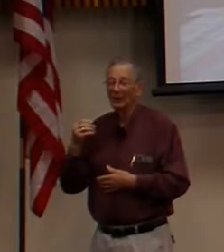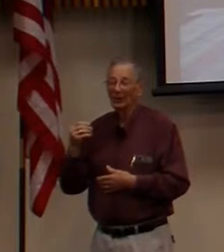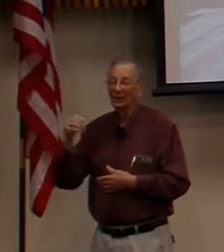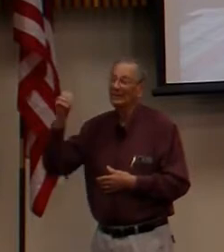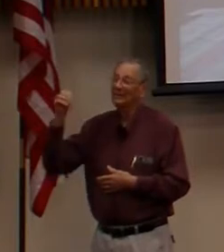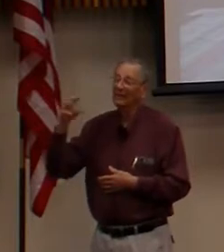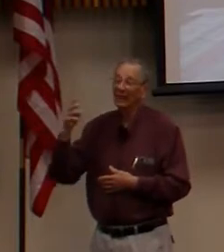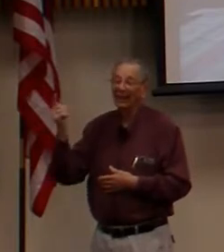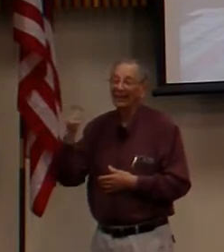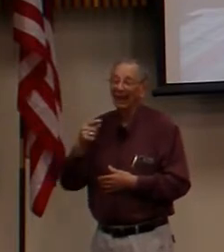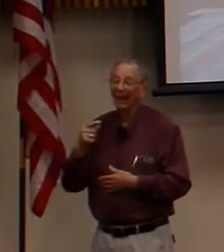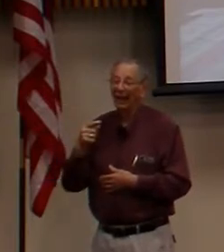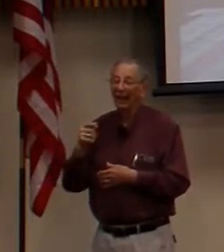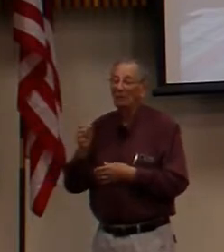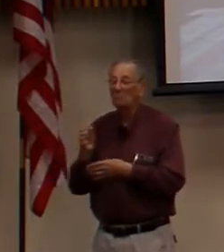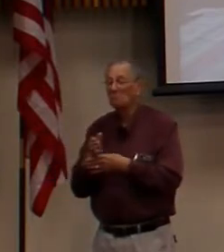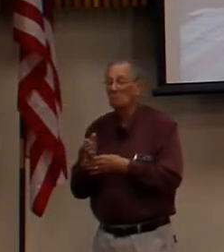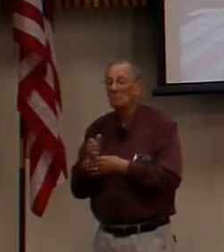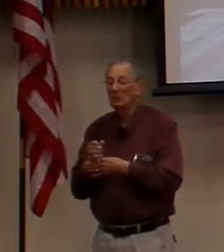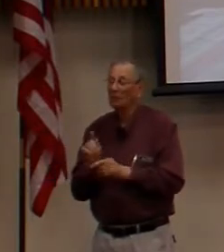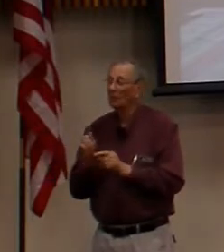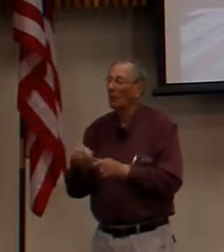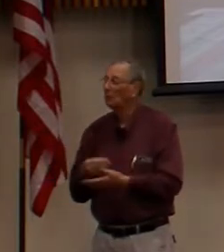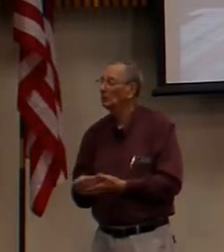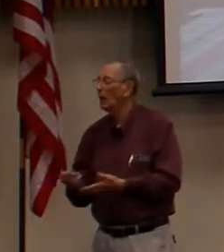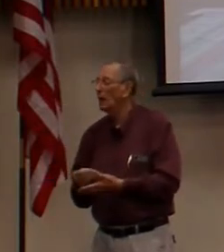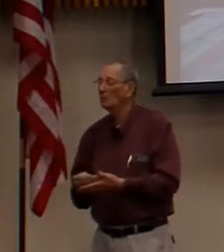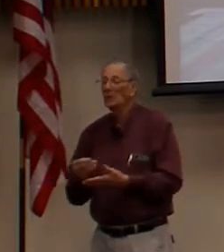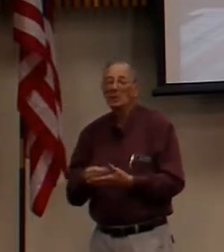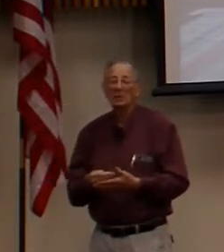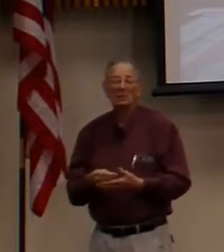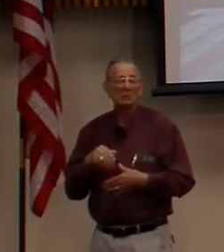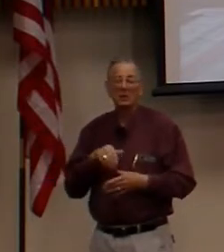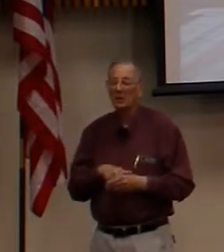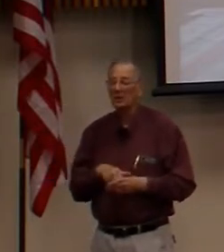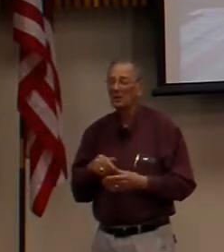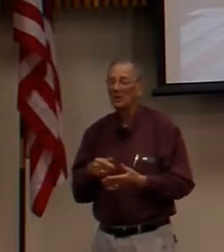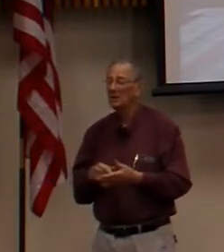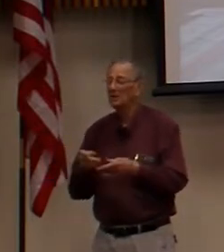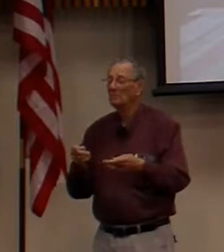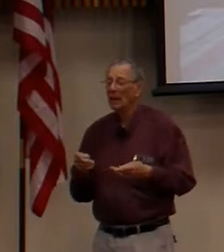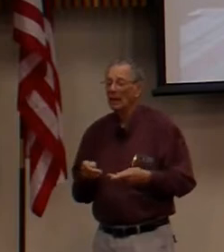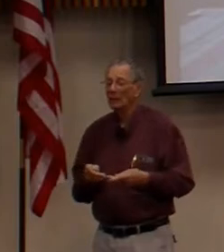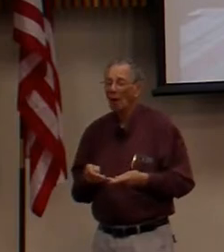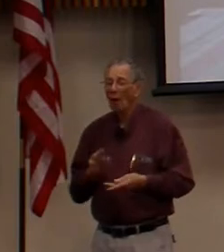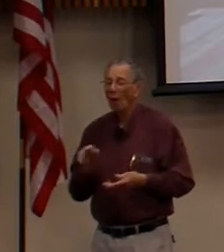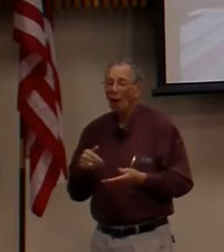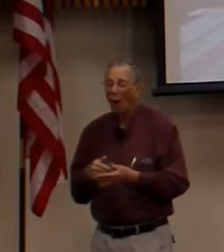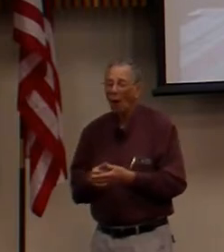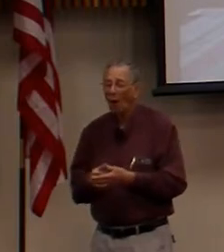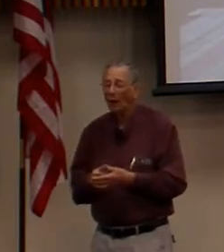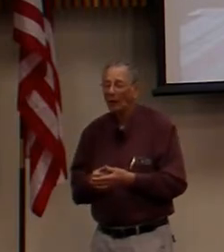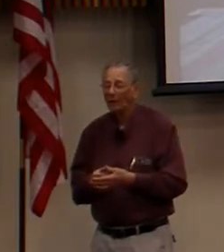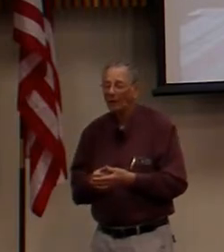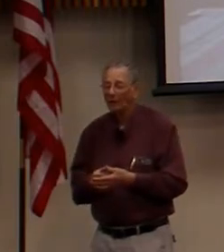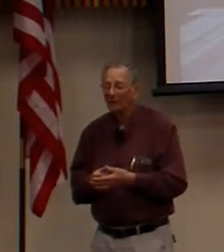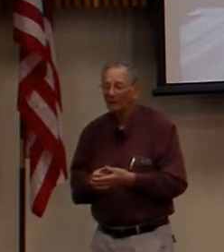in the spring, and you're going shopping, and, you know, you're in these places where all this, you